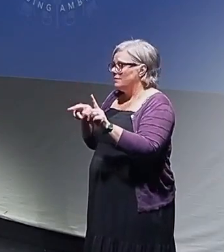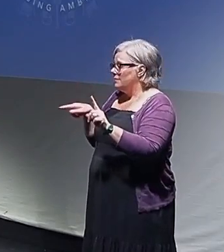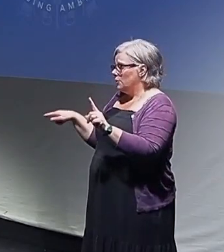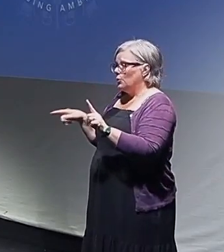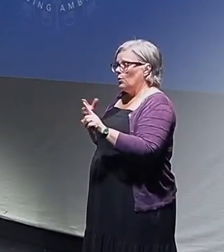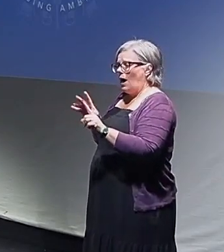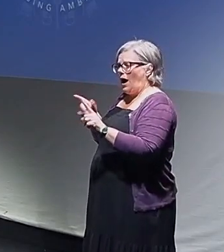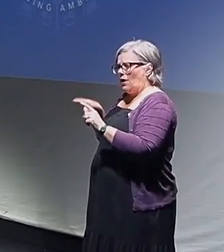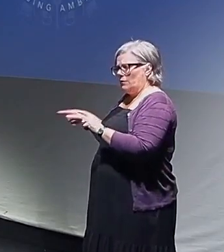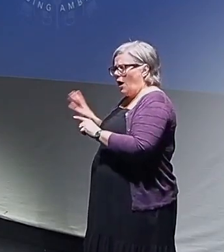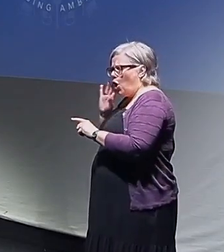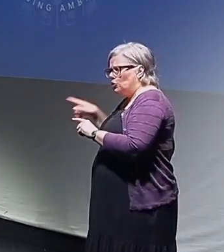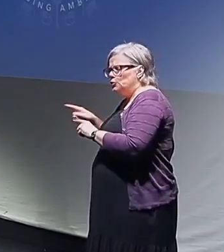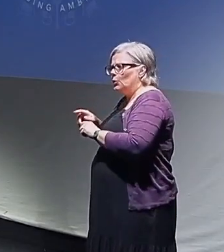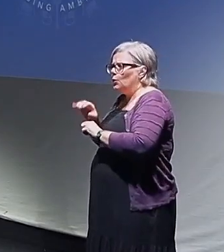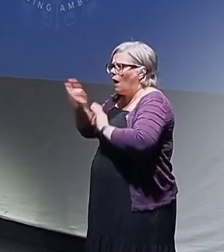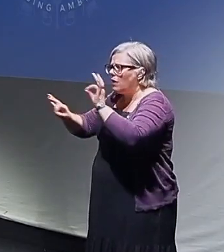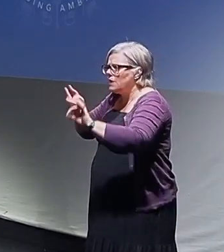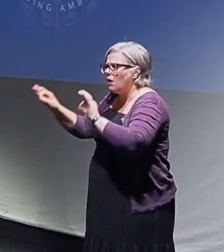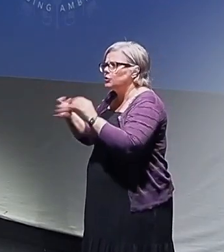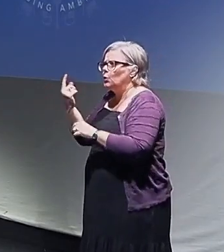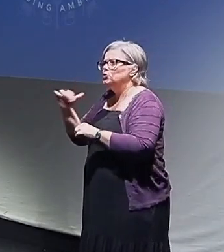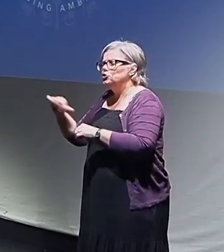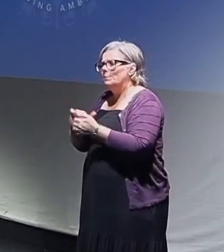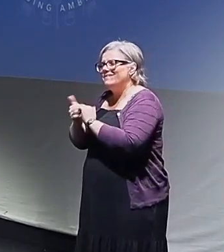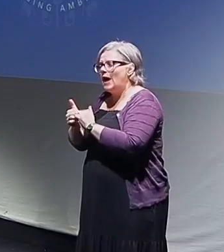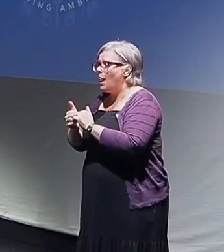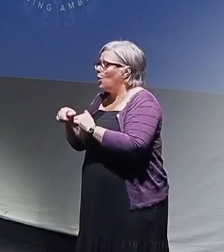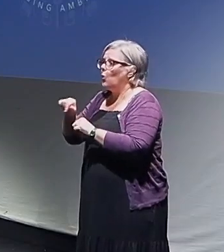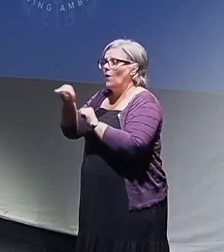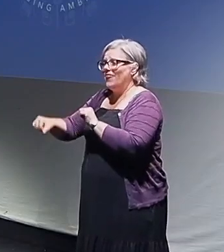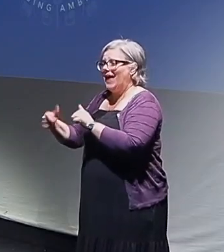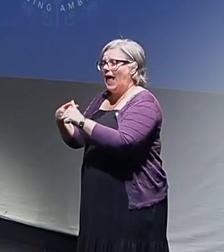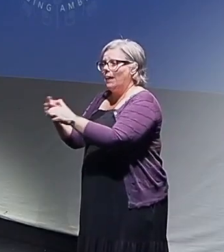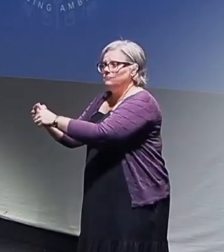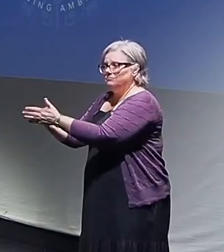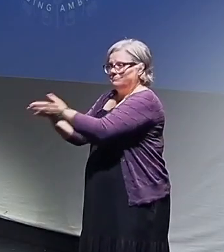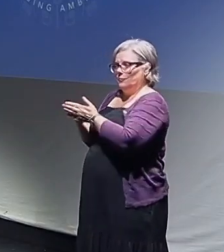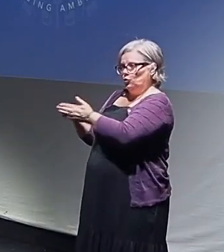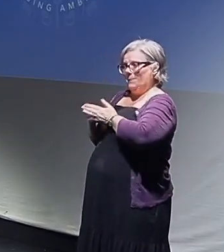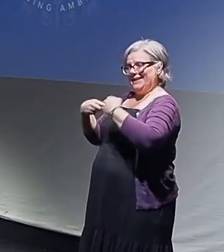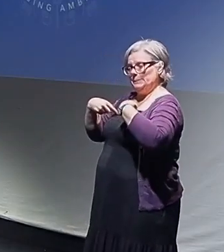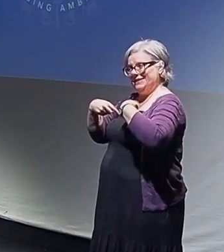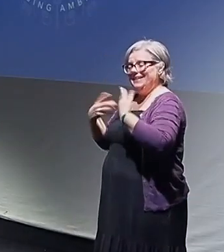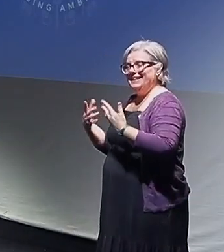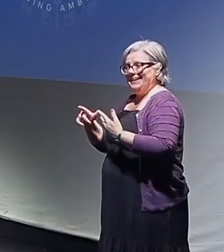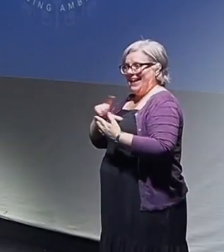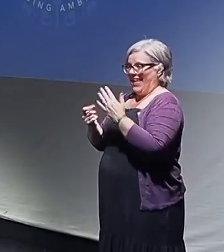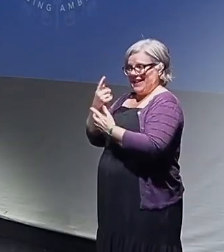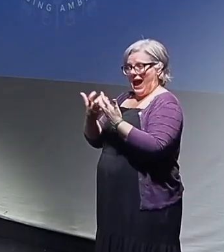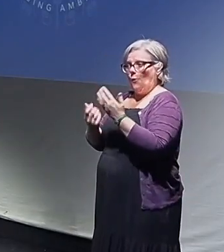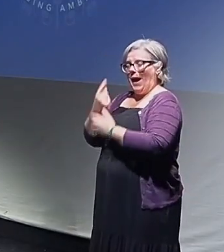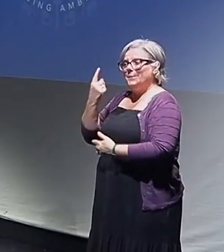every year and you say who should be a fellow, and Alan put me forward. And that was kind of so lovely